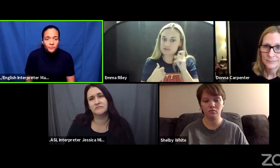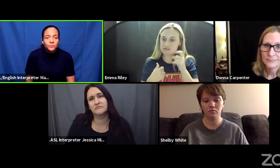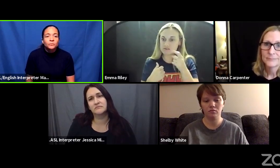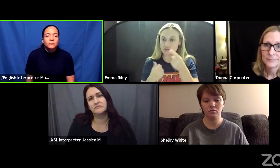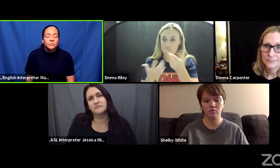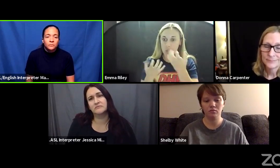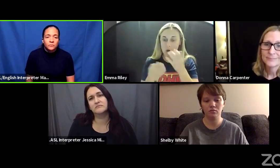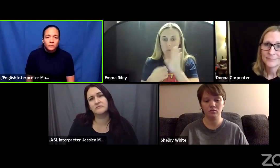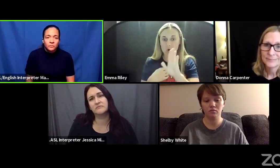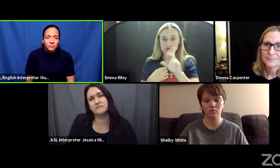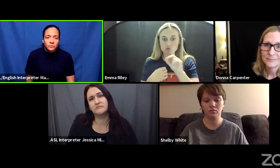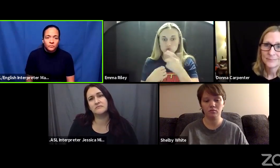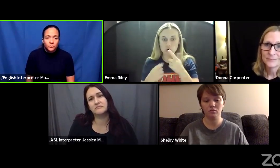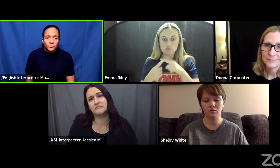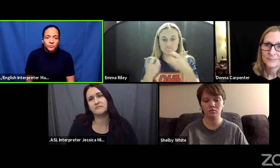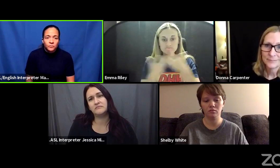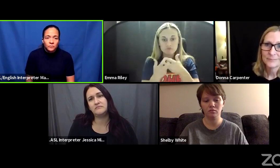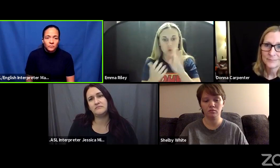interview